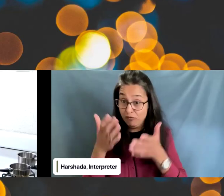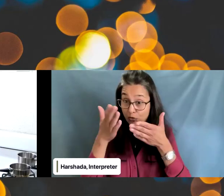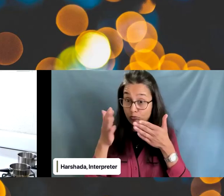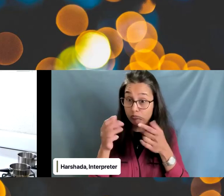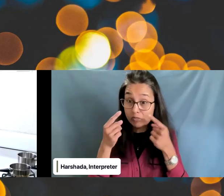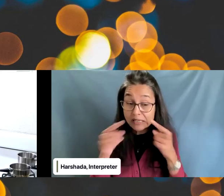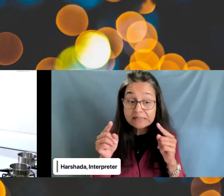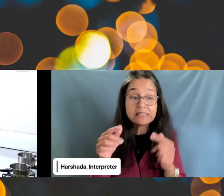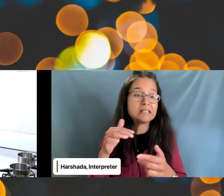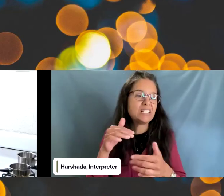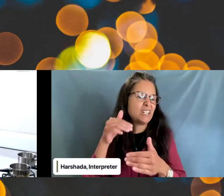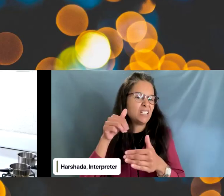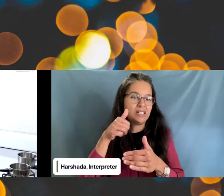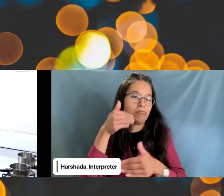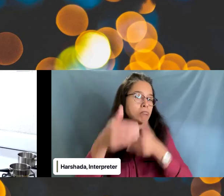peasy, trust me.